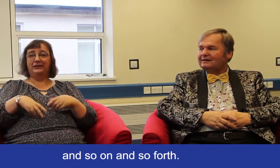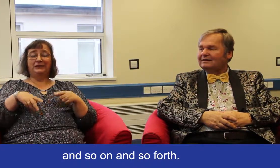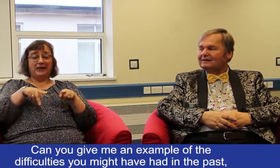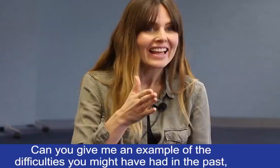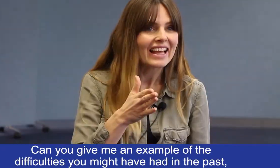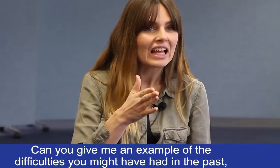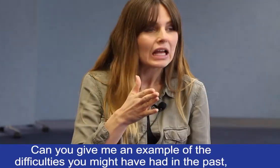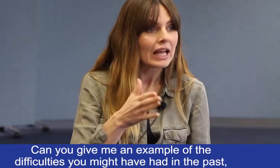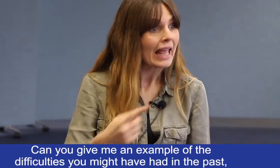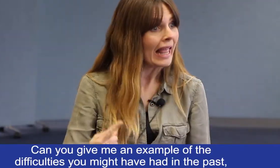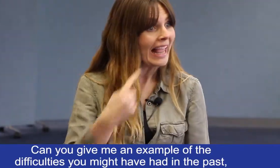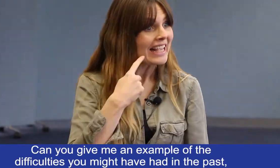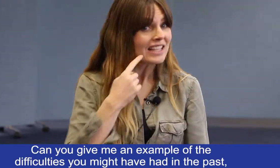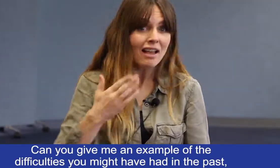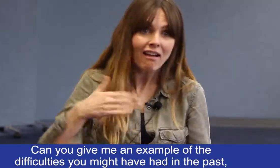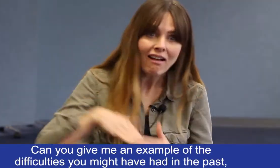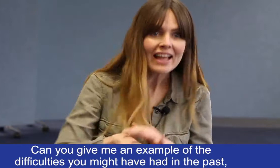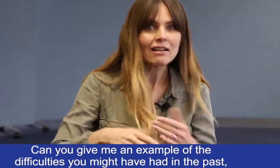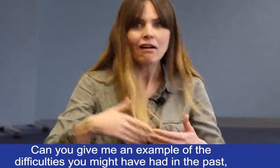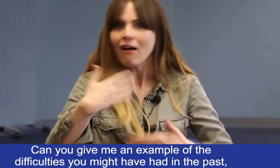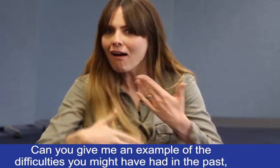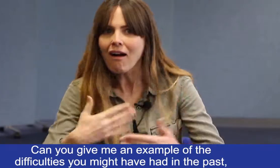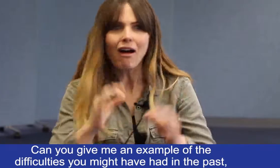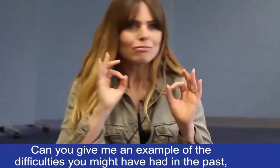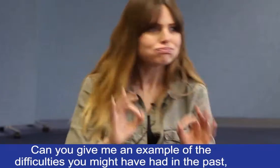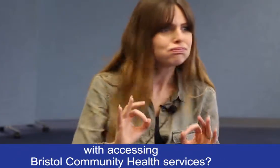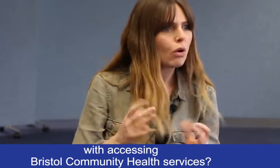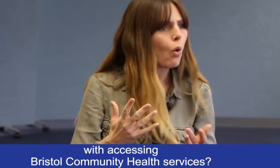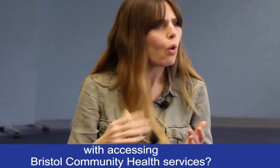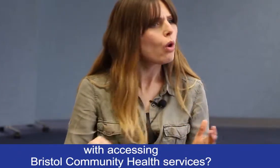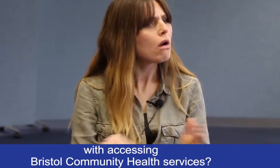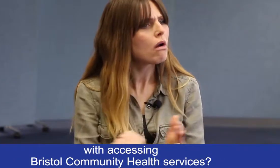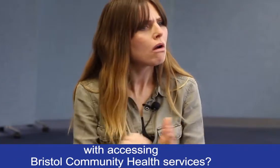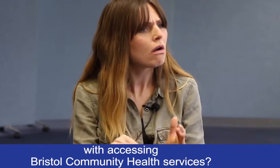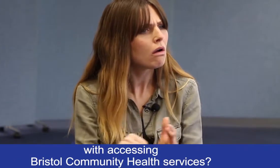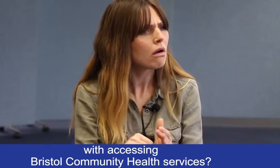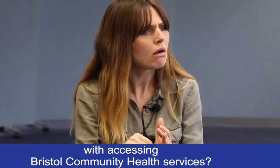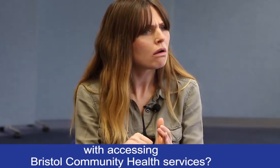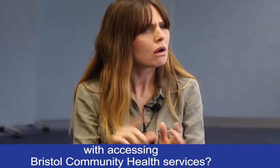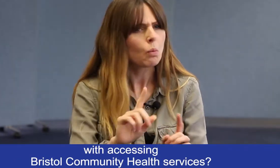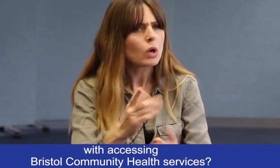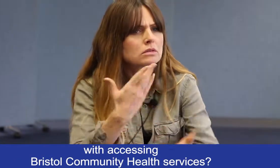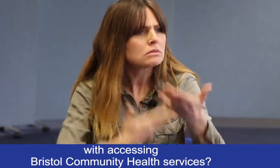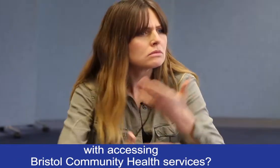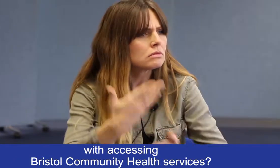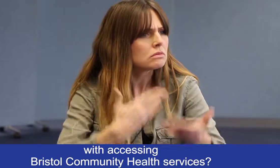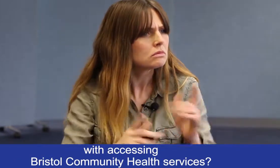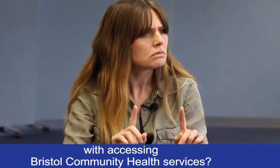on and so forth. Can you give me an example of the difficulties you might have had in the past with accessing Bristol Community Health Services?